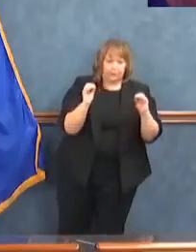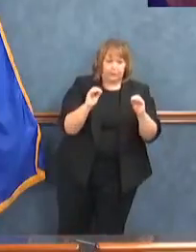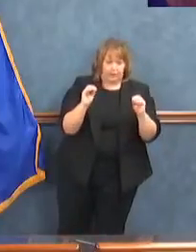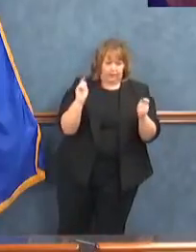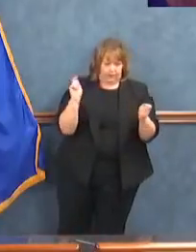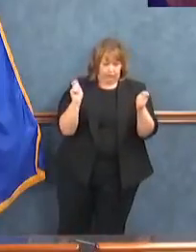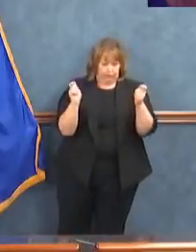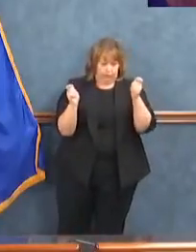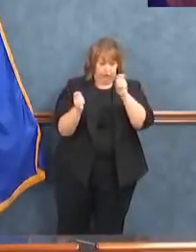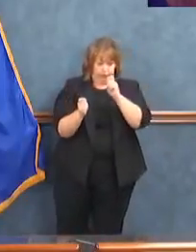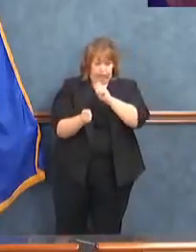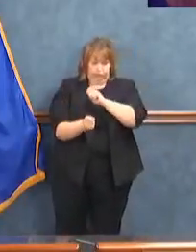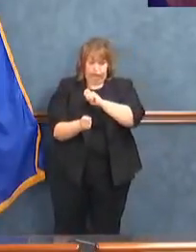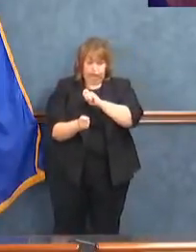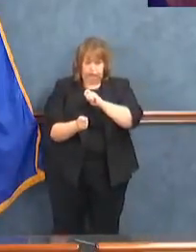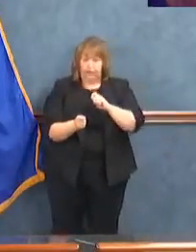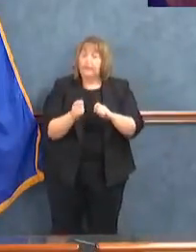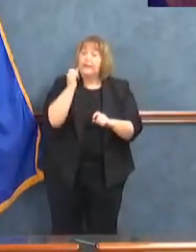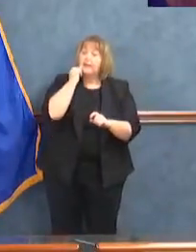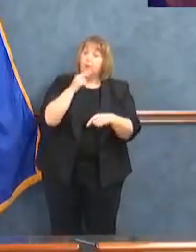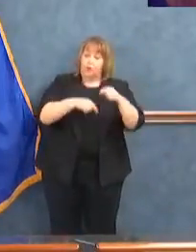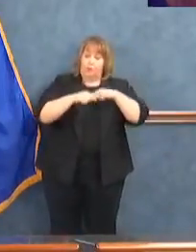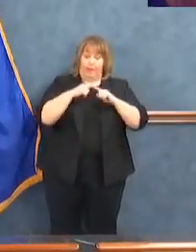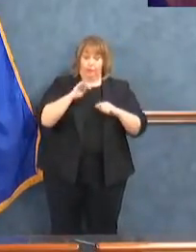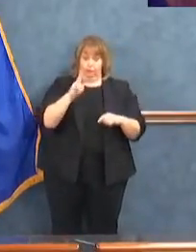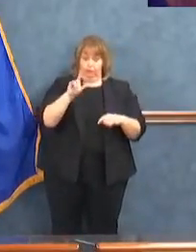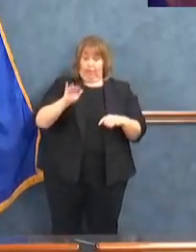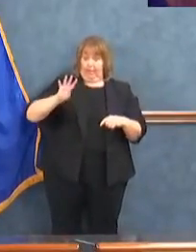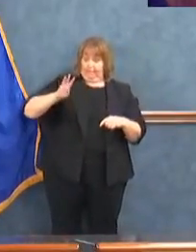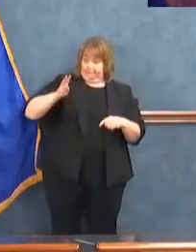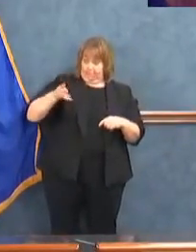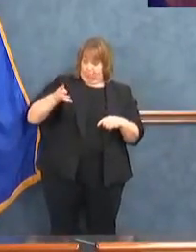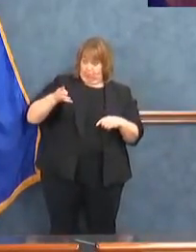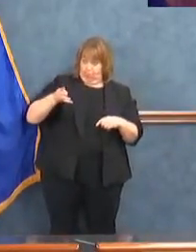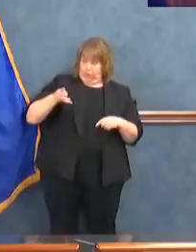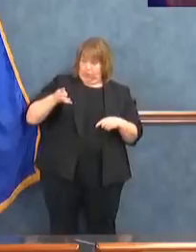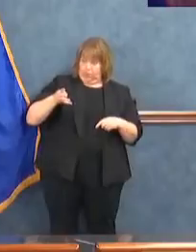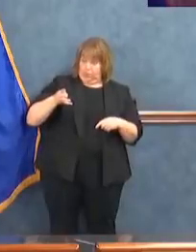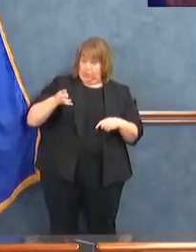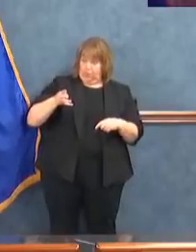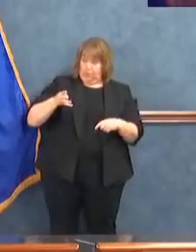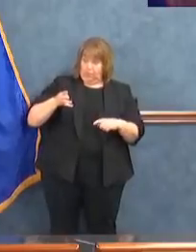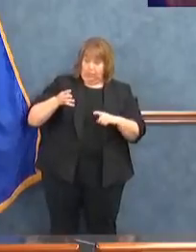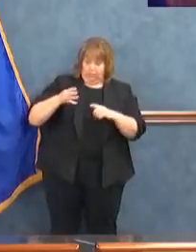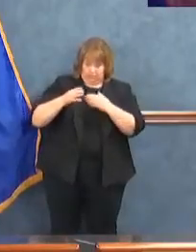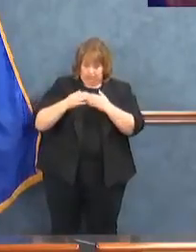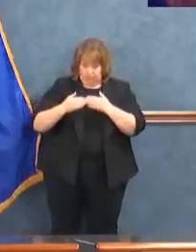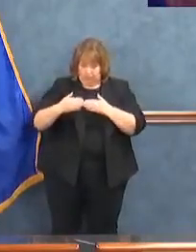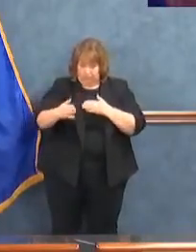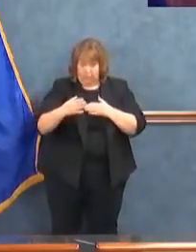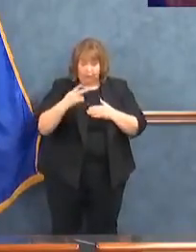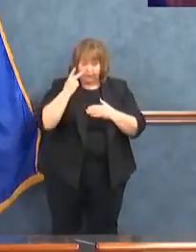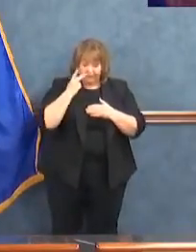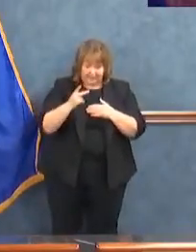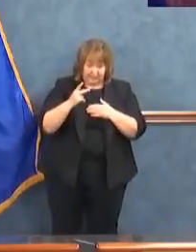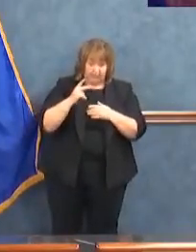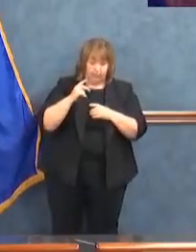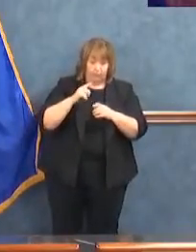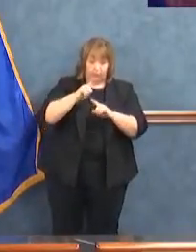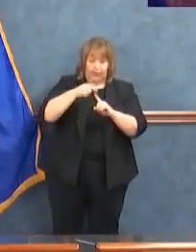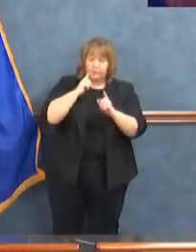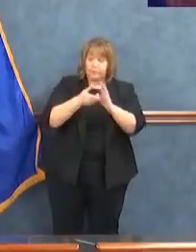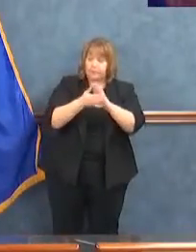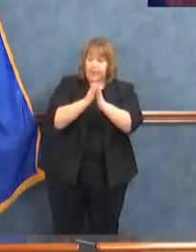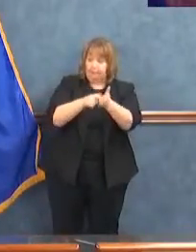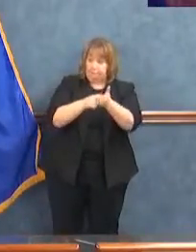changed. If you consider in the 4th of July, which we anticipated an uptick from, these directives, I believe, are